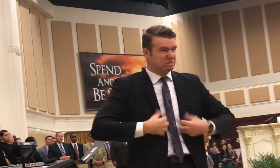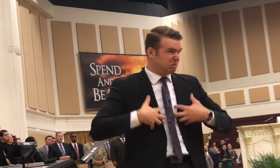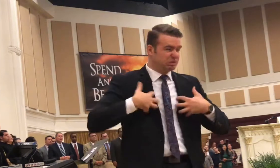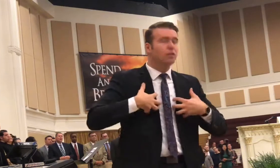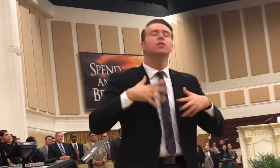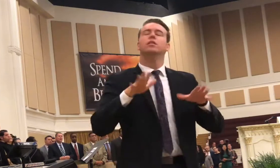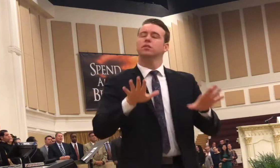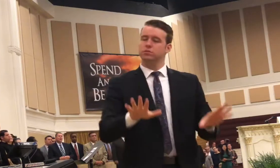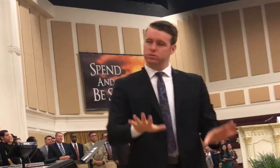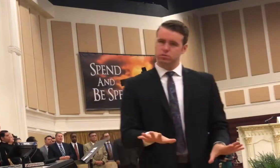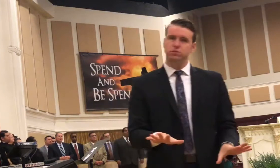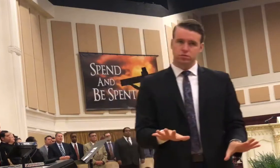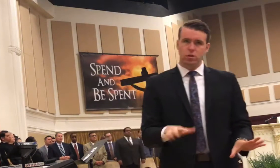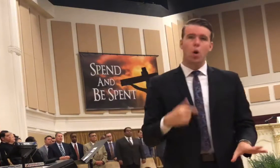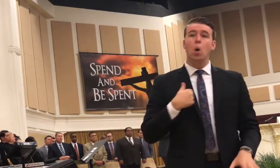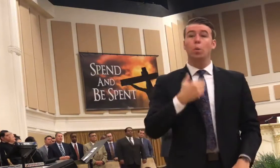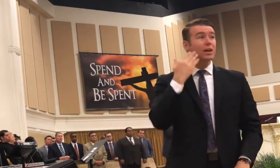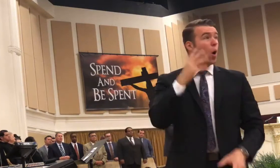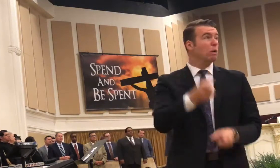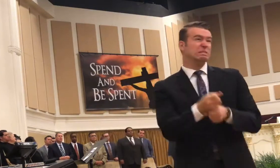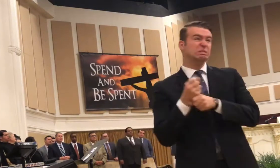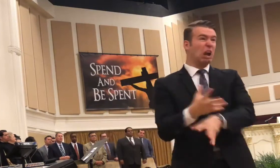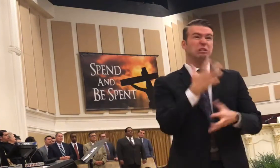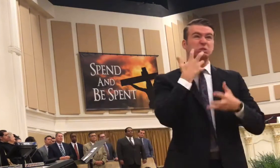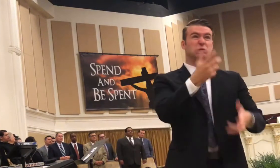Soften up a little bit, dude. We know you can scream.